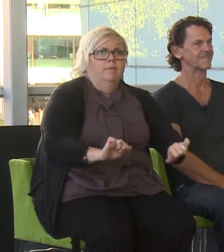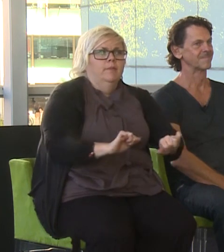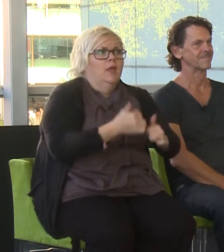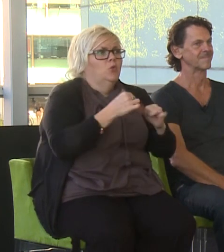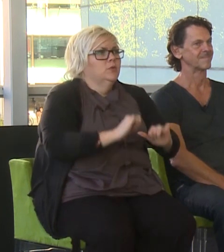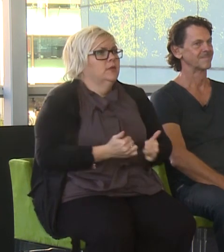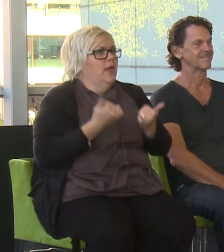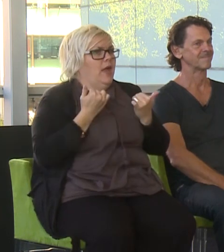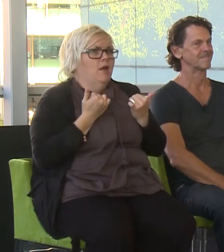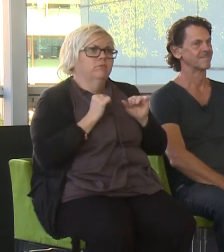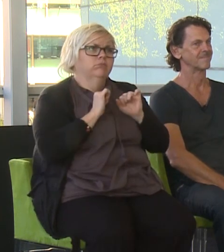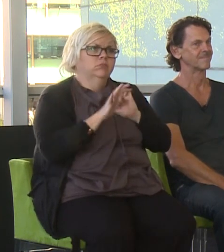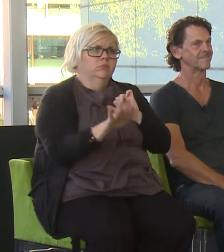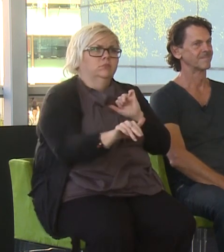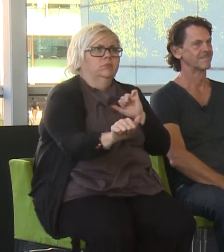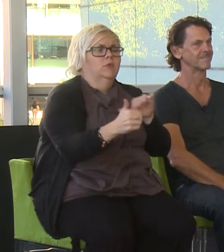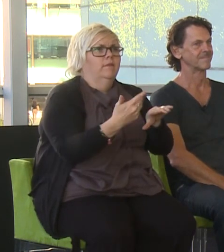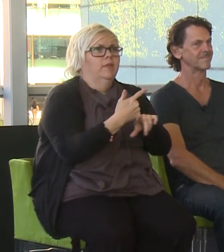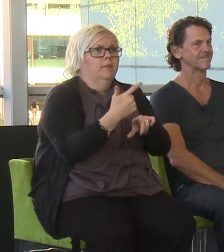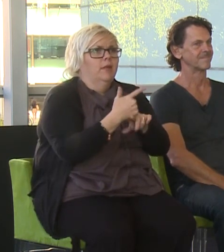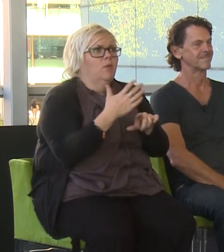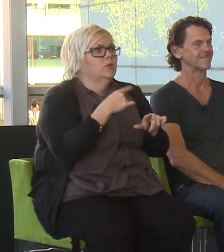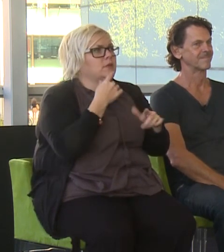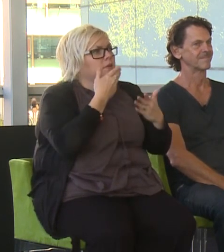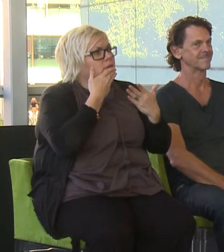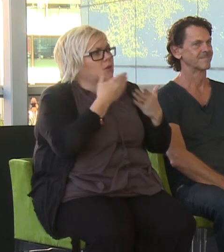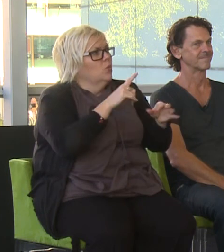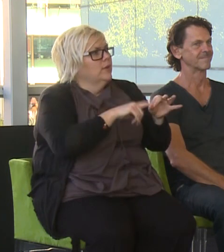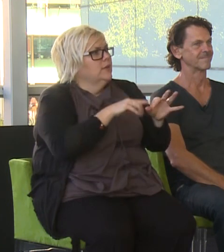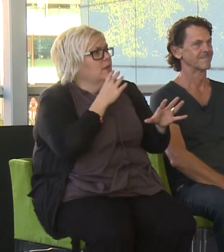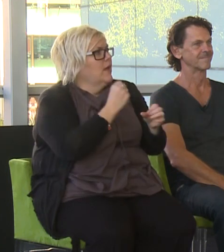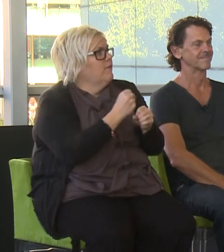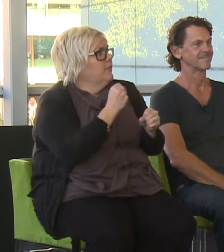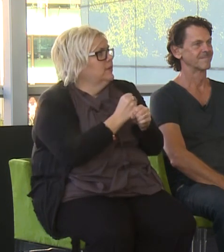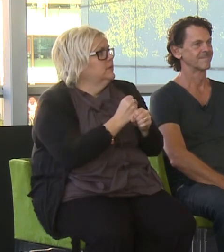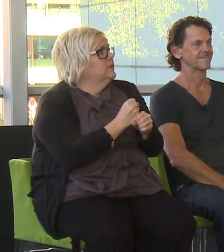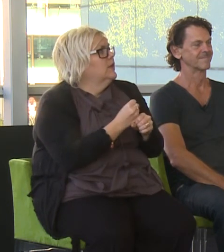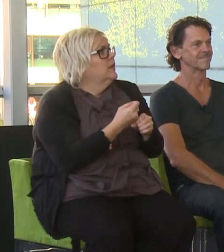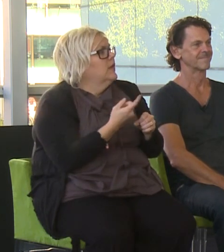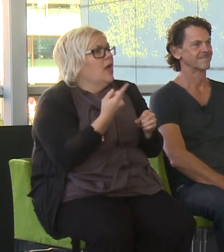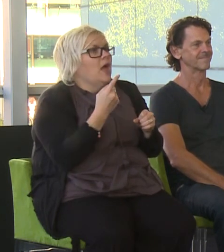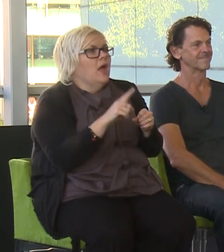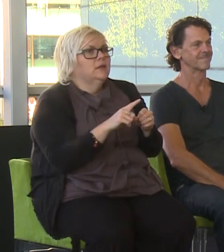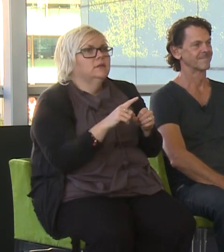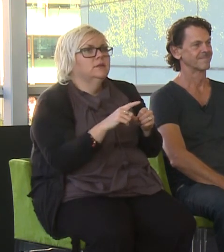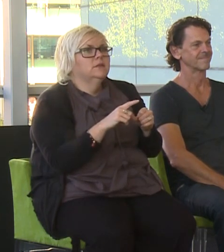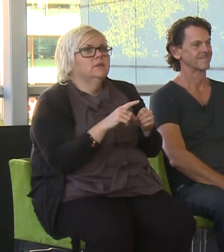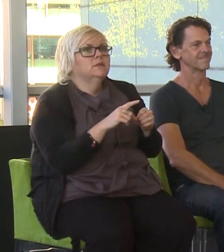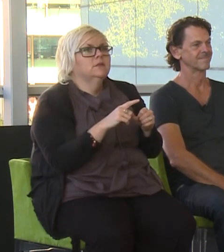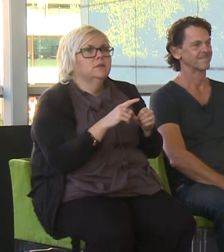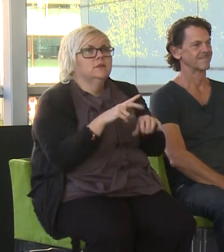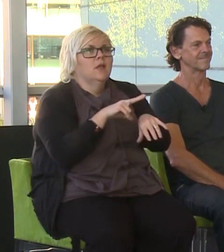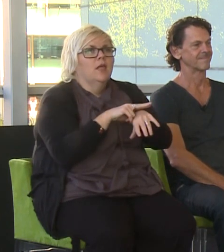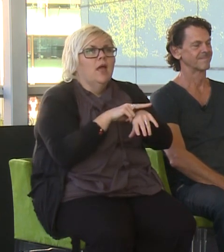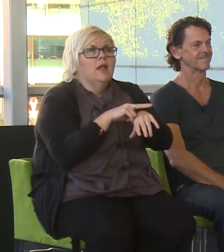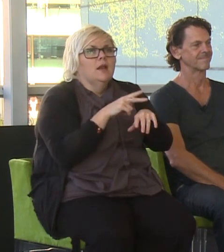world-class filmmakers. I'd like to express my gratitude to the Queensland Government and in turn Queenslanders for their